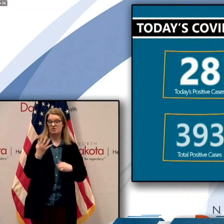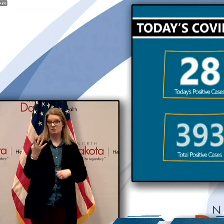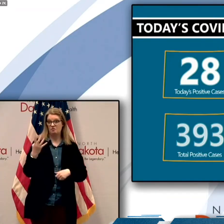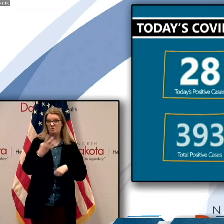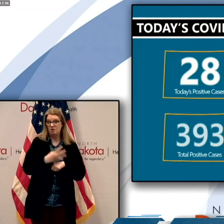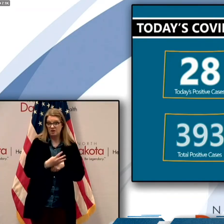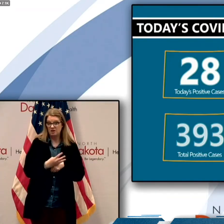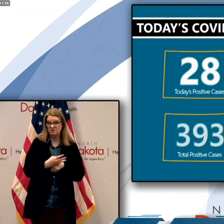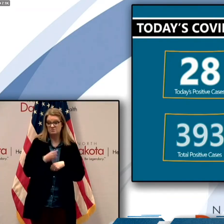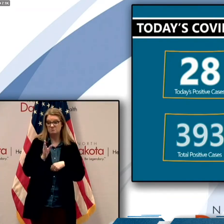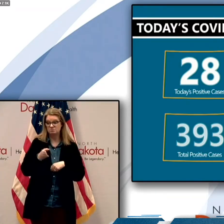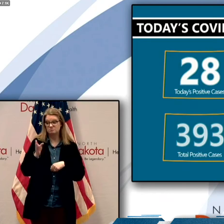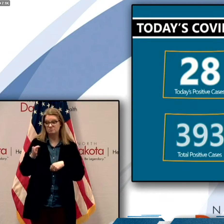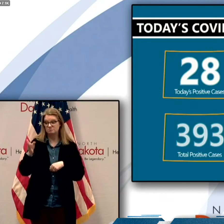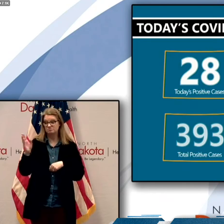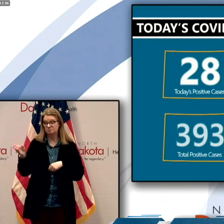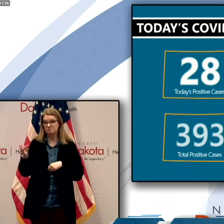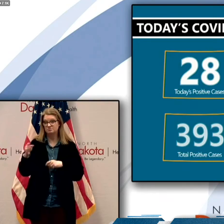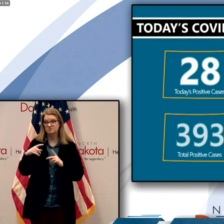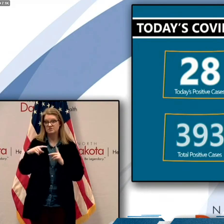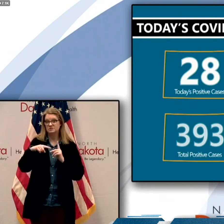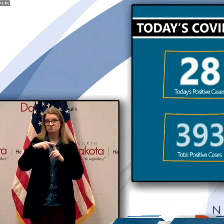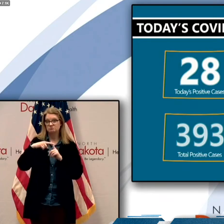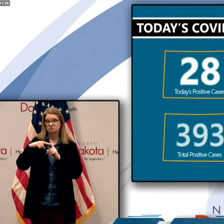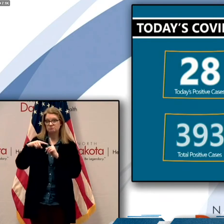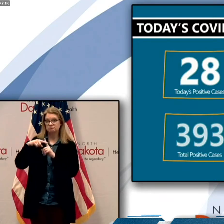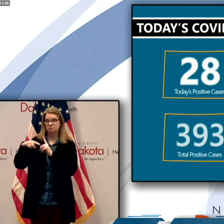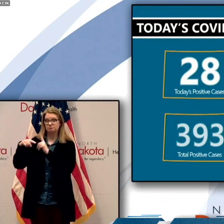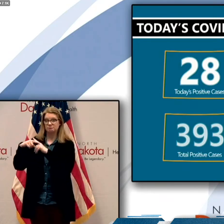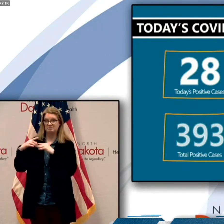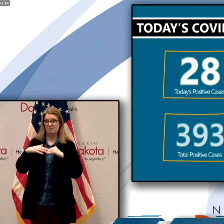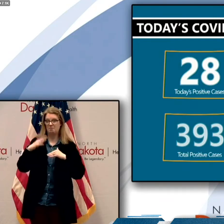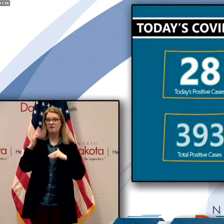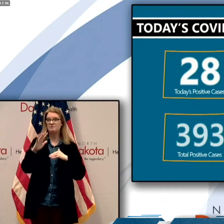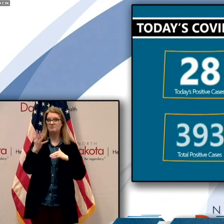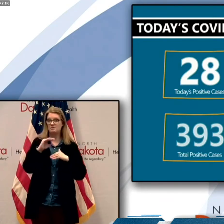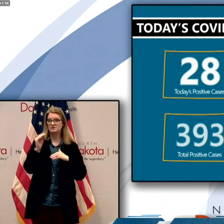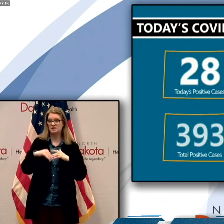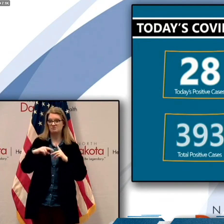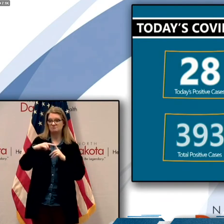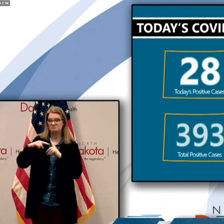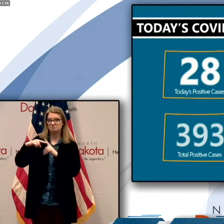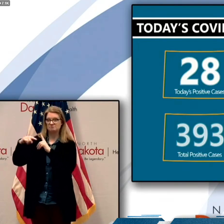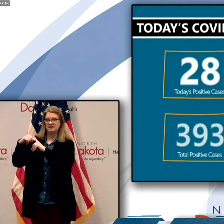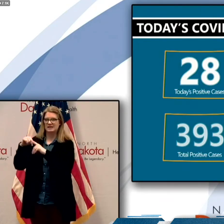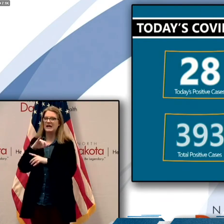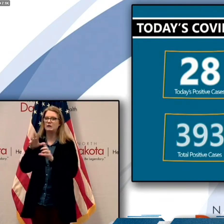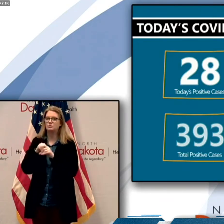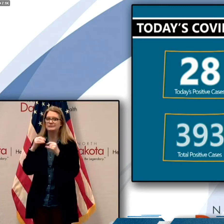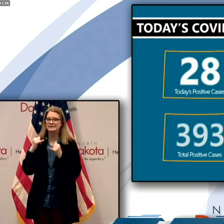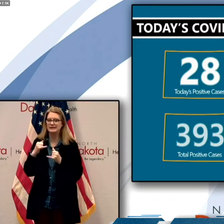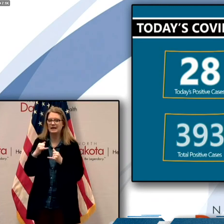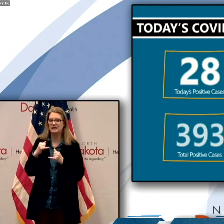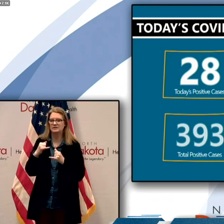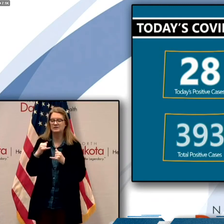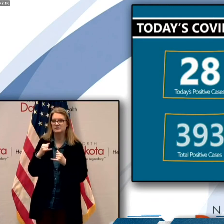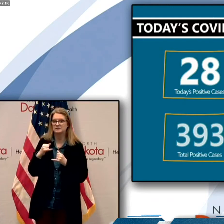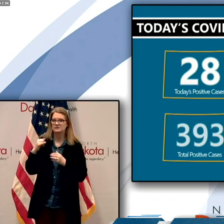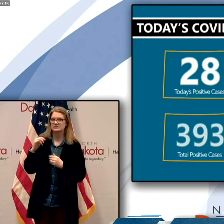had percent positive above 5%, including today, which is a near high